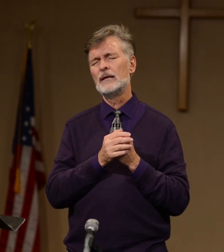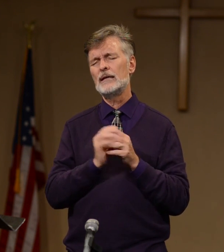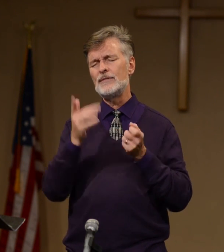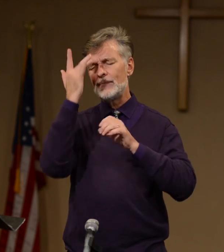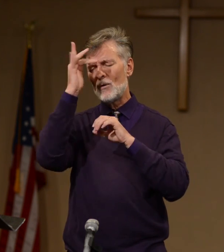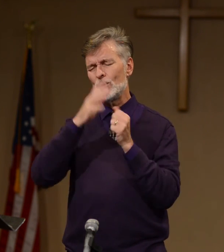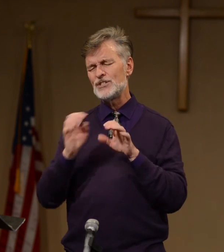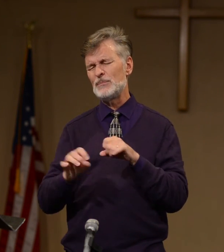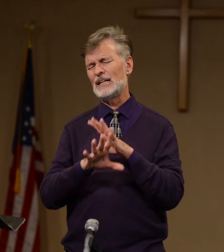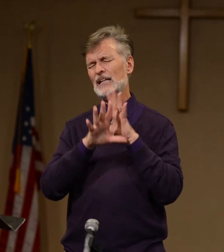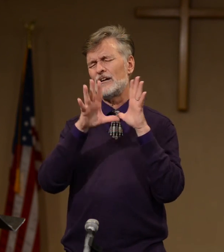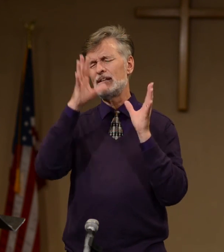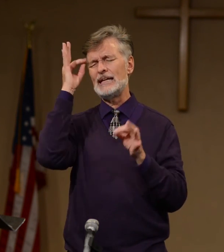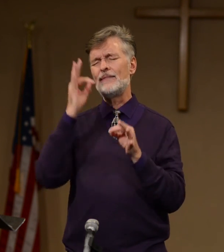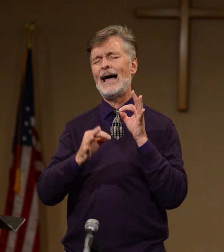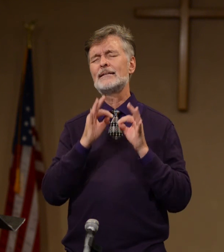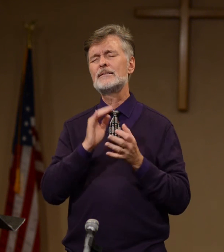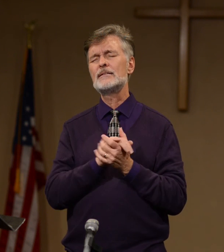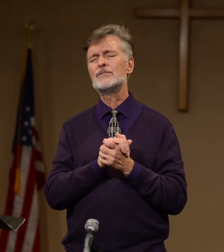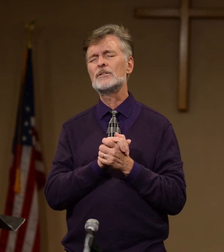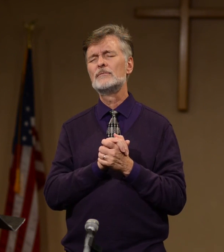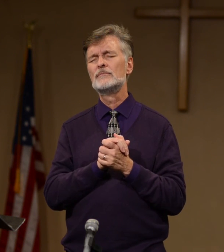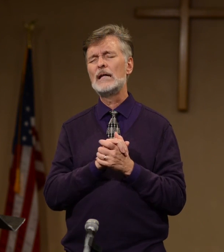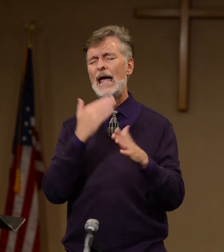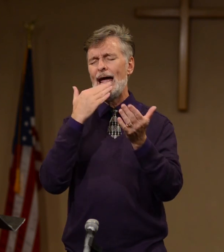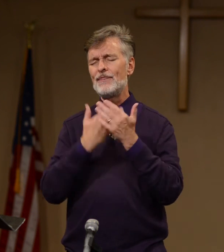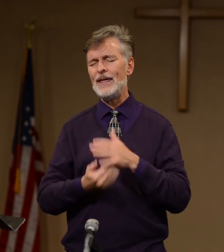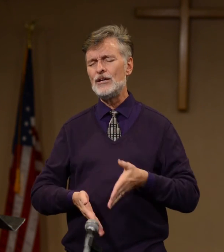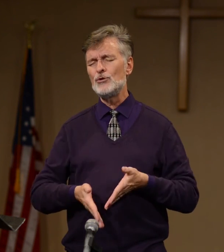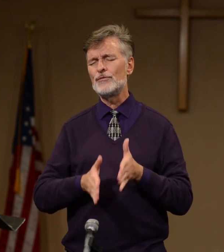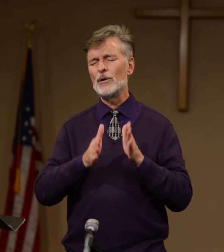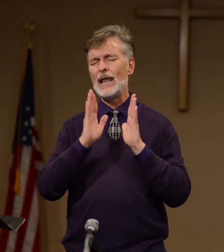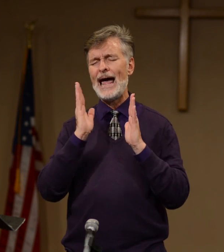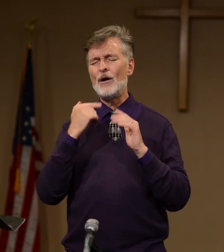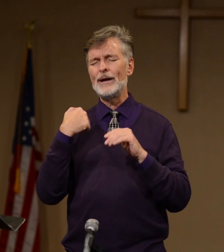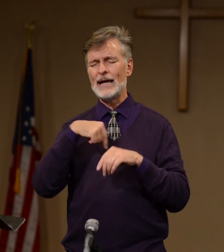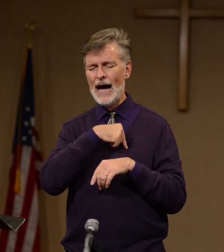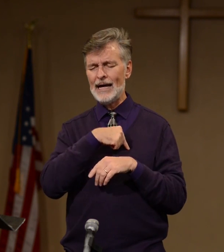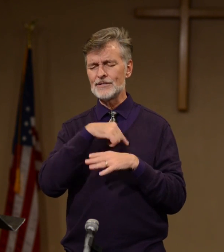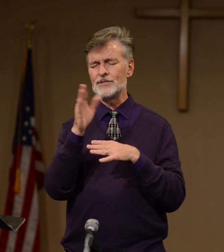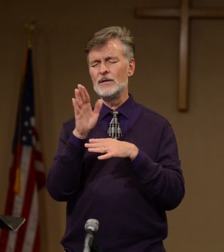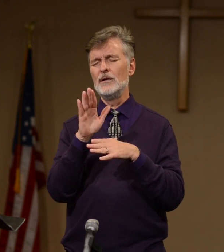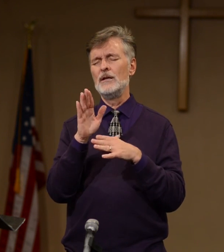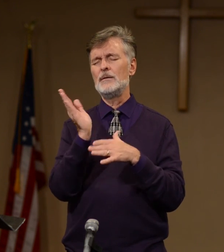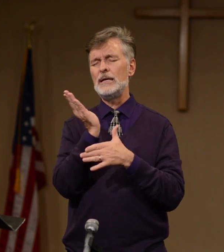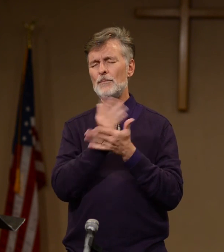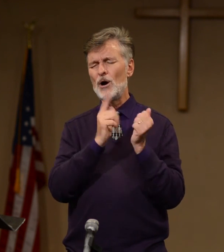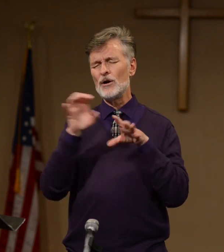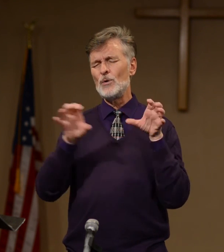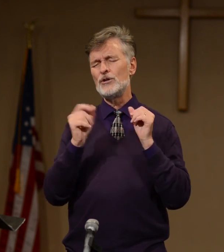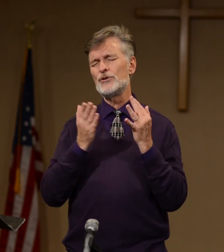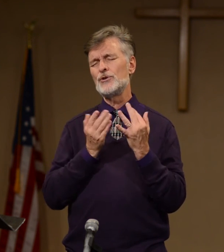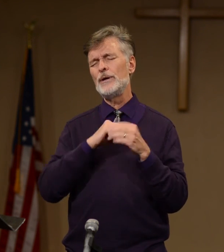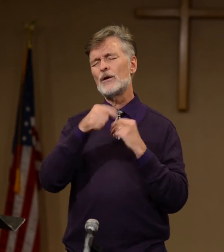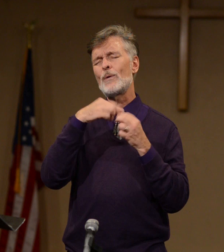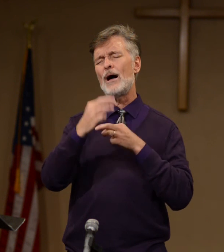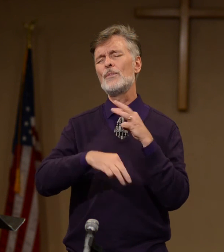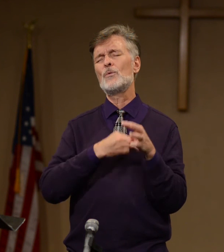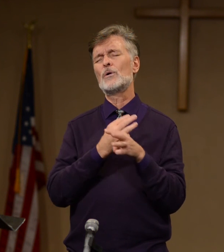Give them that wisdom and clarity in that decision. And thank you for allowing us to be a part of what you're doing around the world